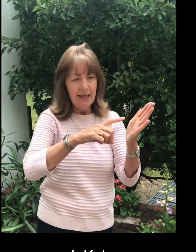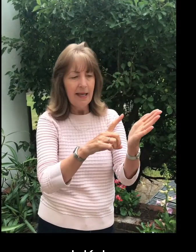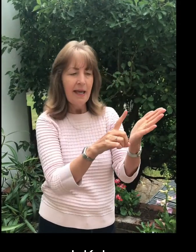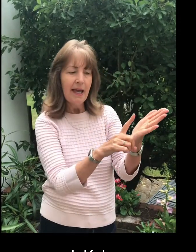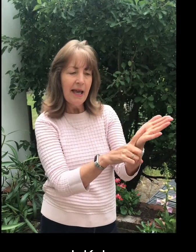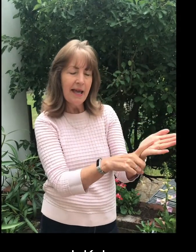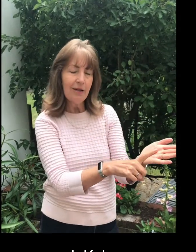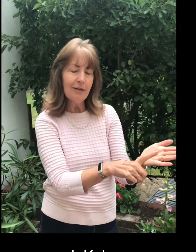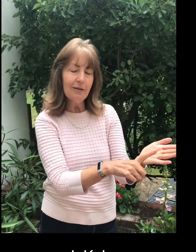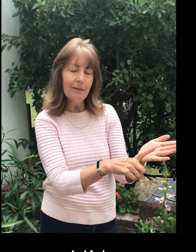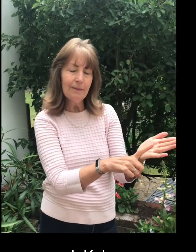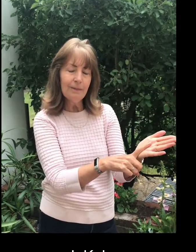L,